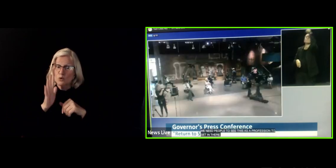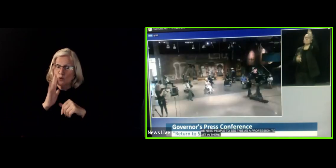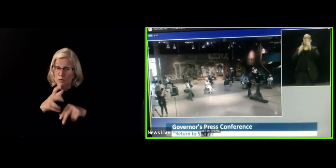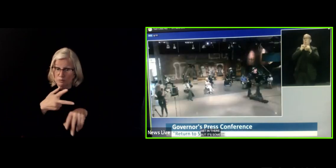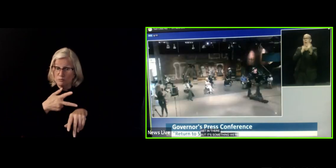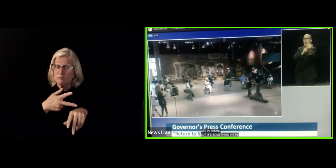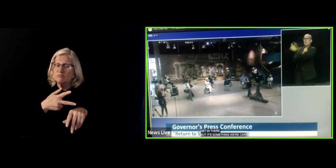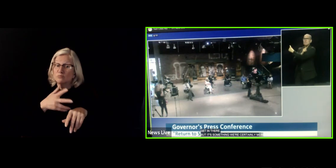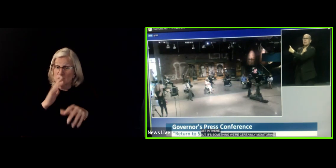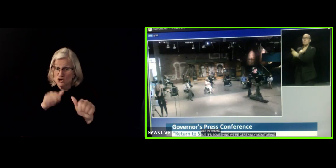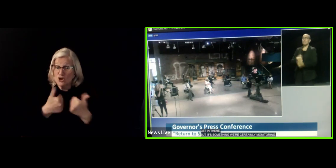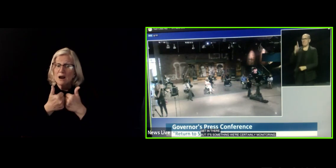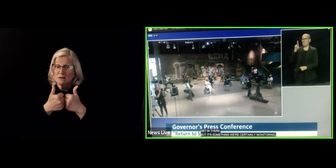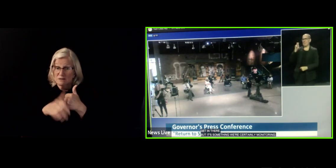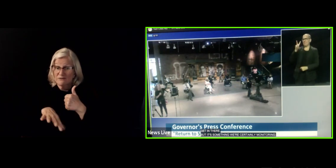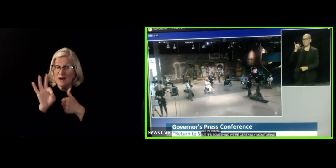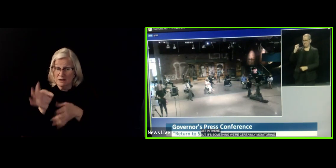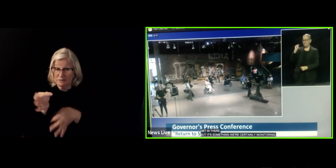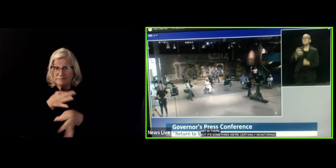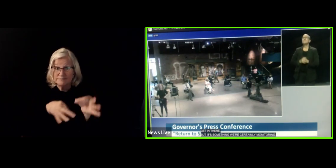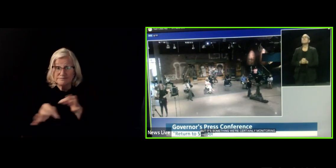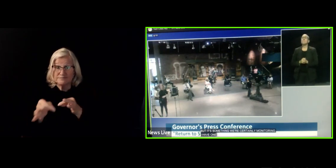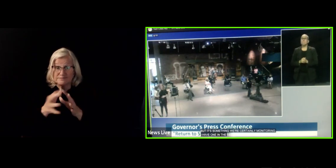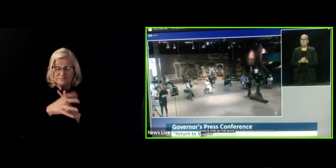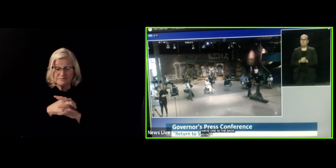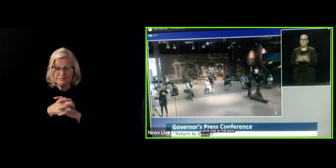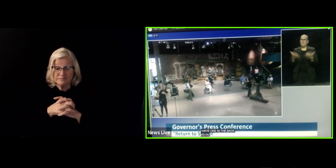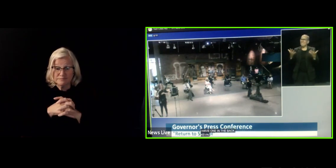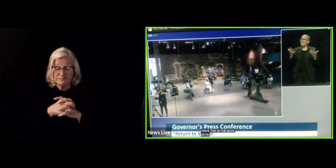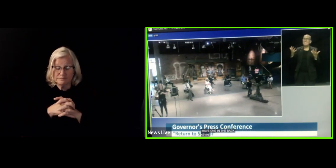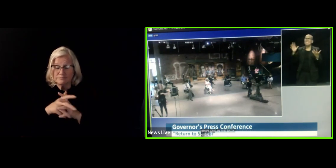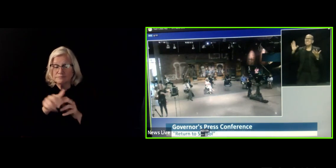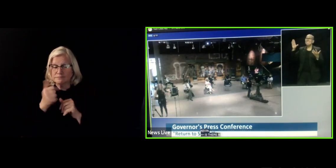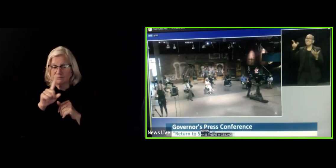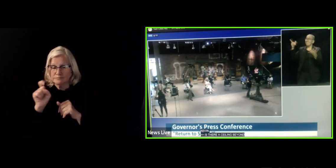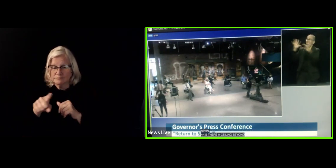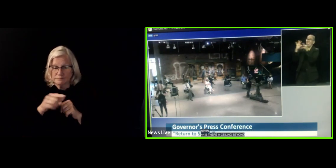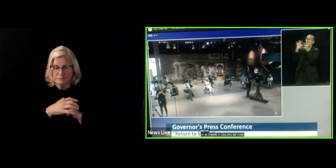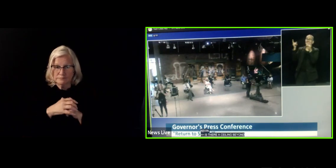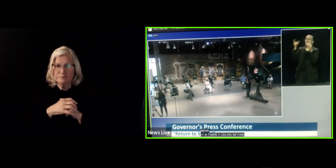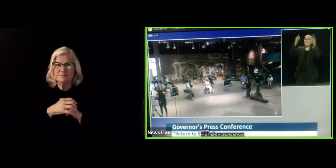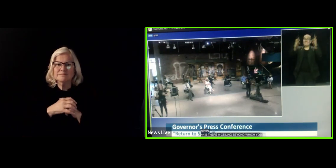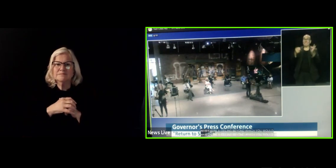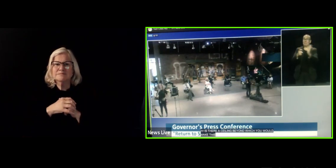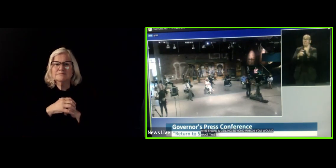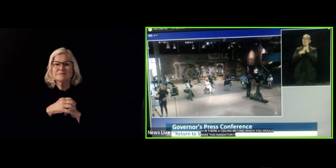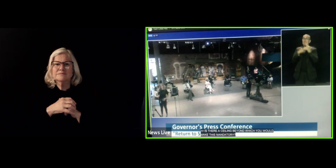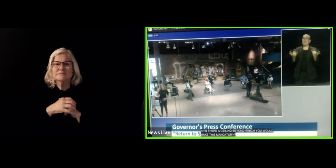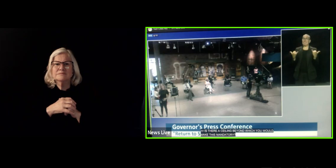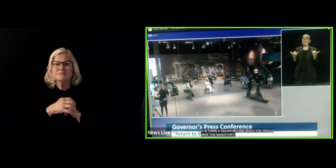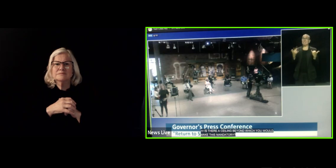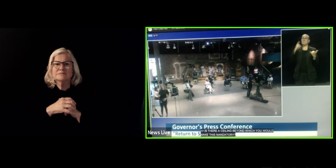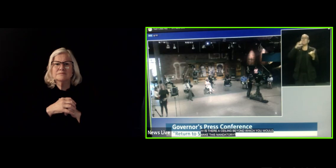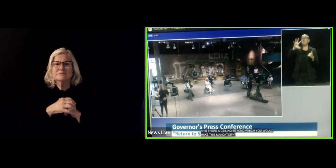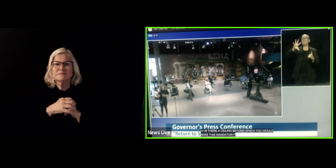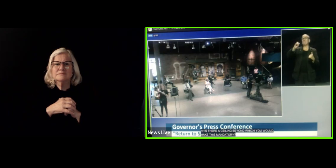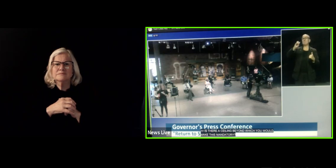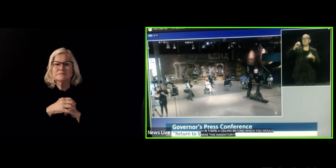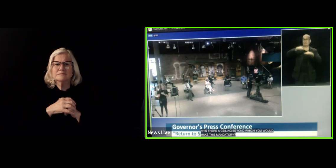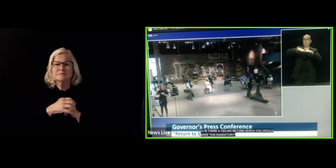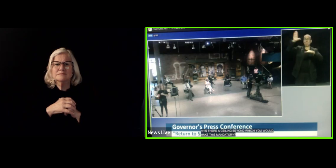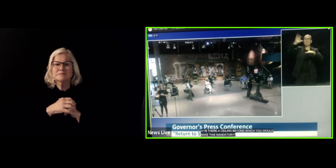a ceiling beyond which you would make this mandatory? Right now you have 50 plus of 10,000 cases